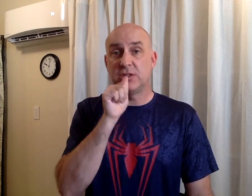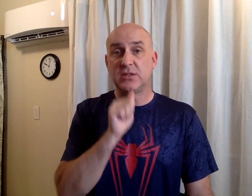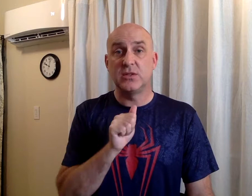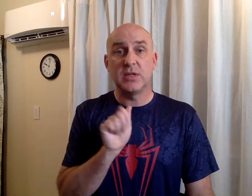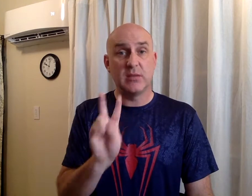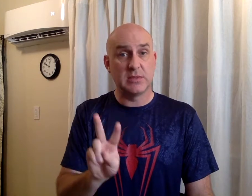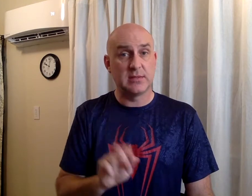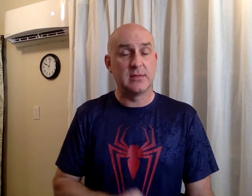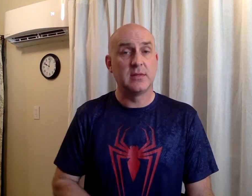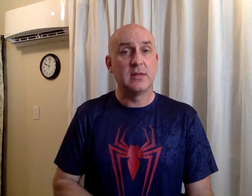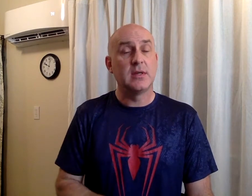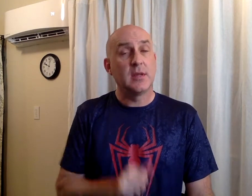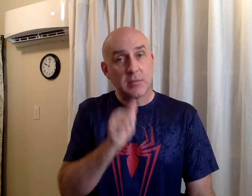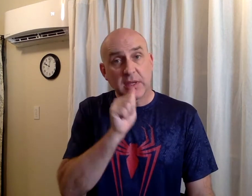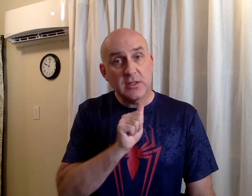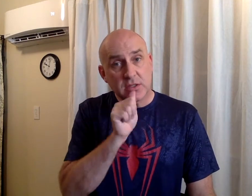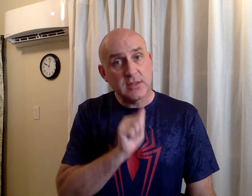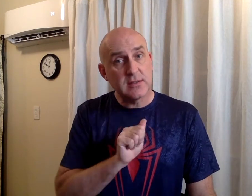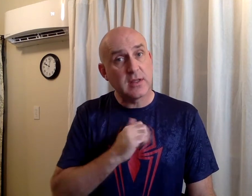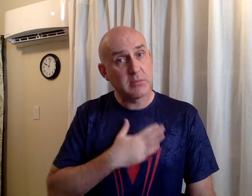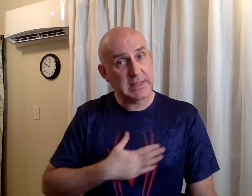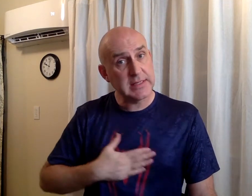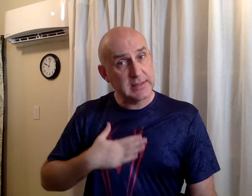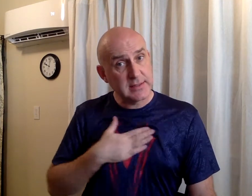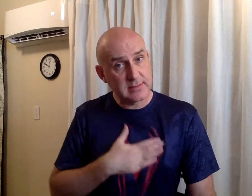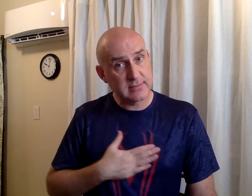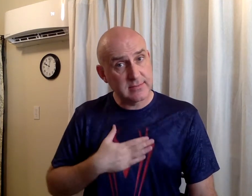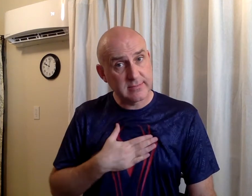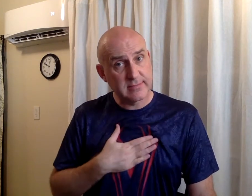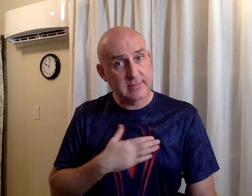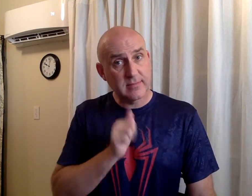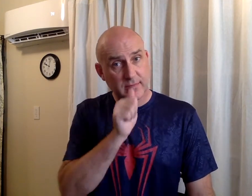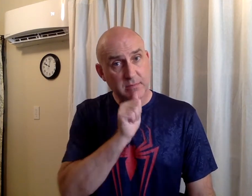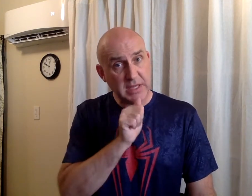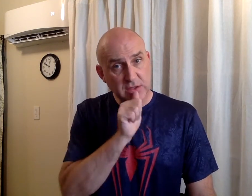2 times. Patient, please. Patient.